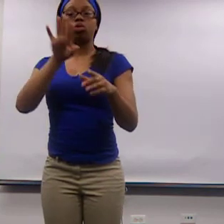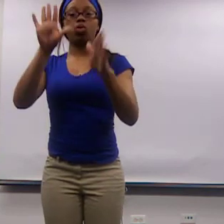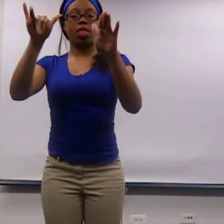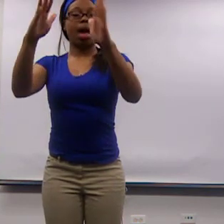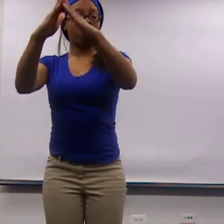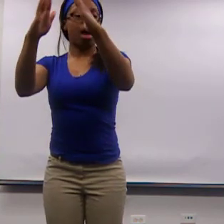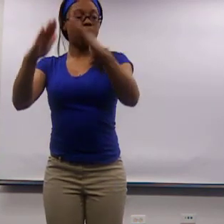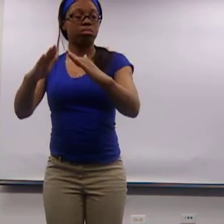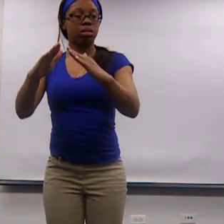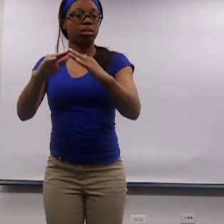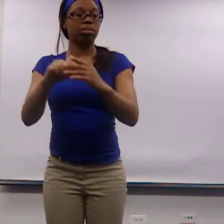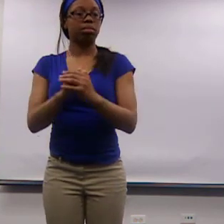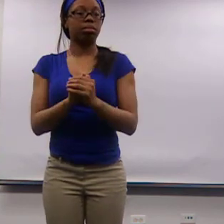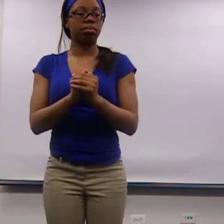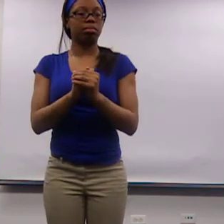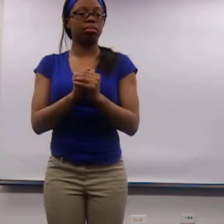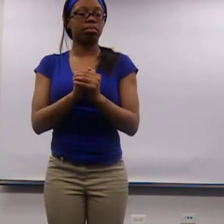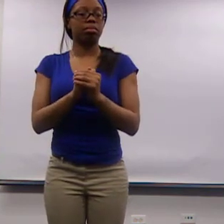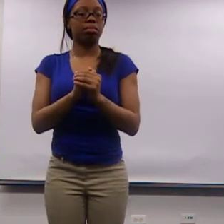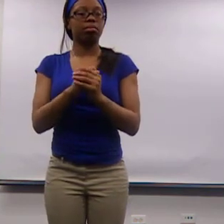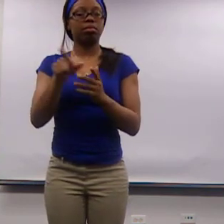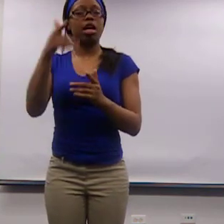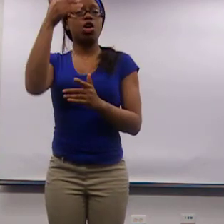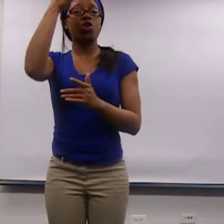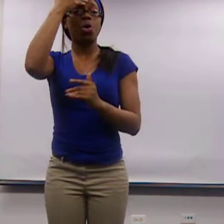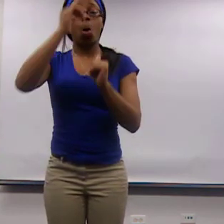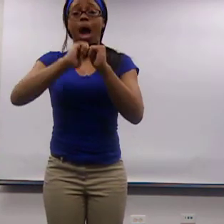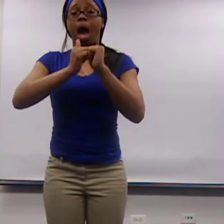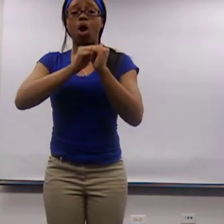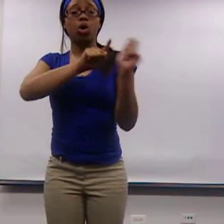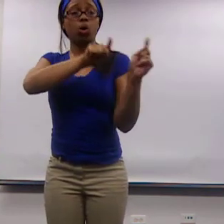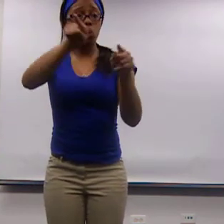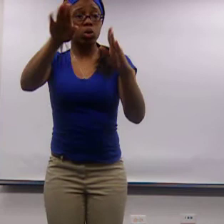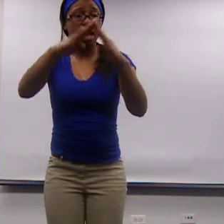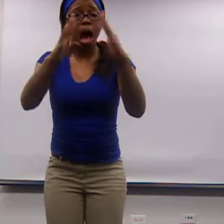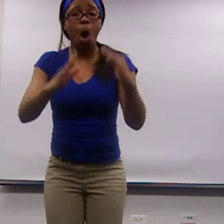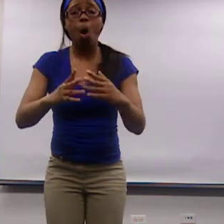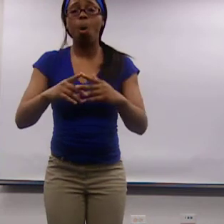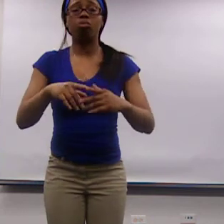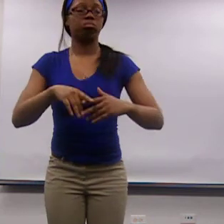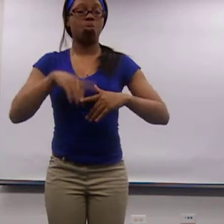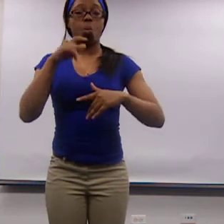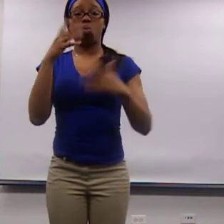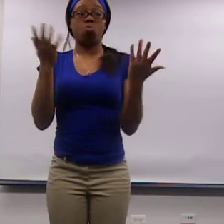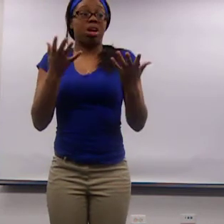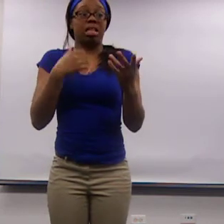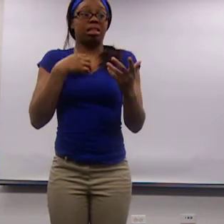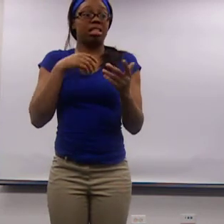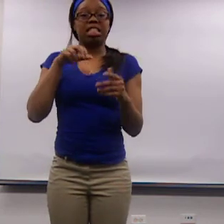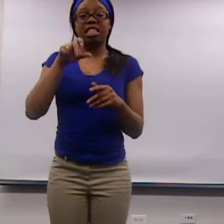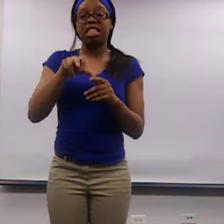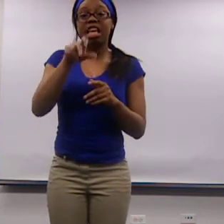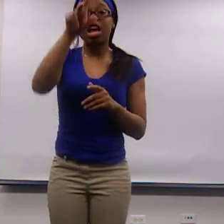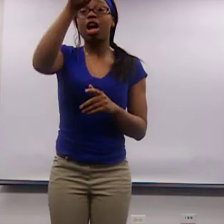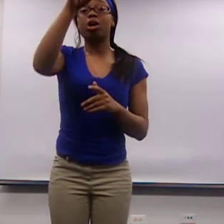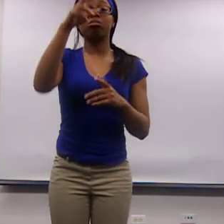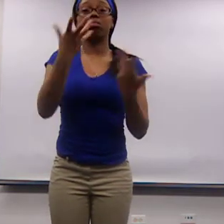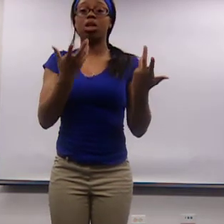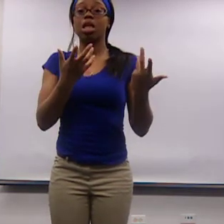they know exactly how to get through the house, what stairs to take, what the basement looks like. Is it,